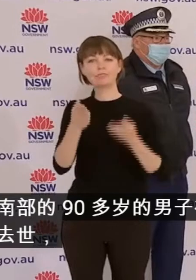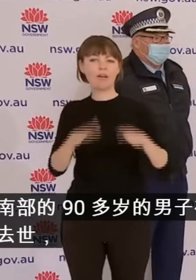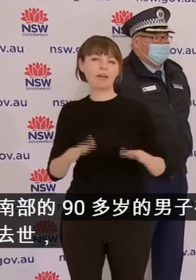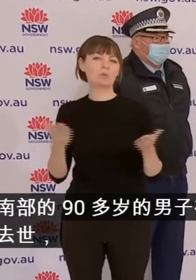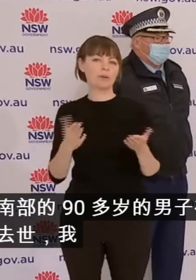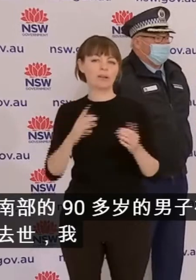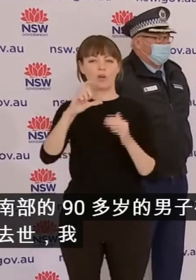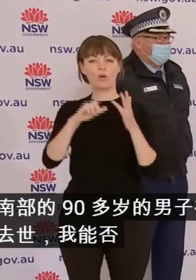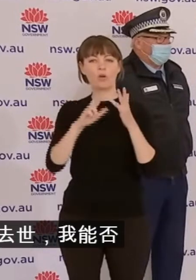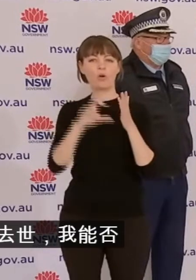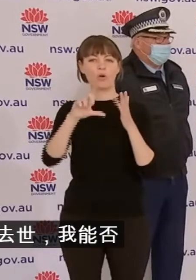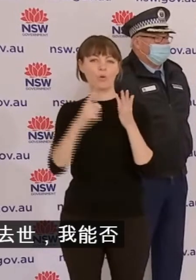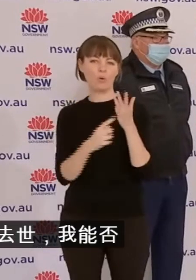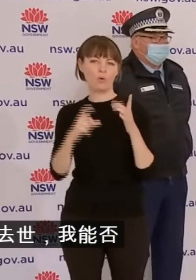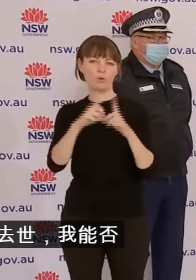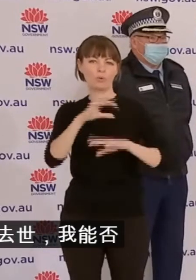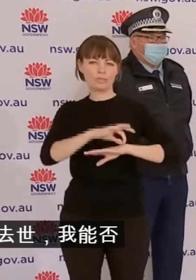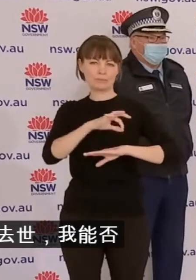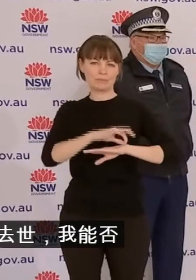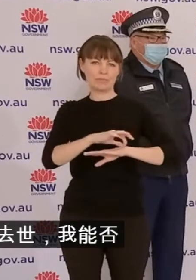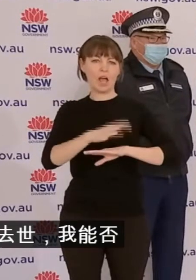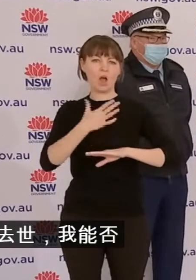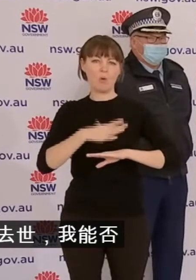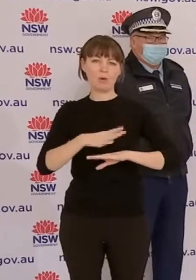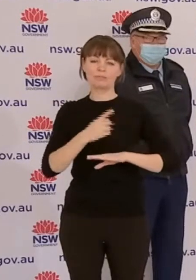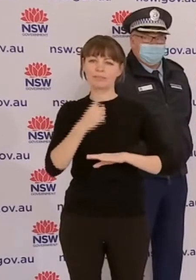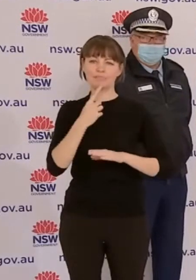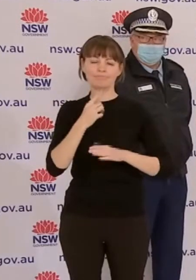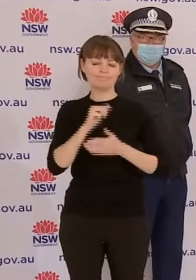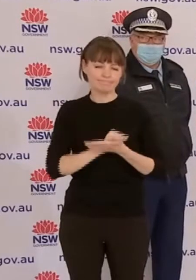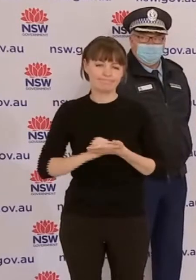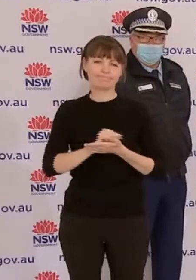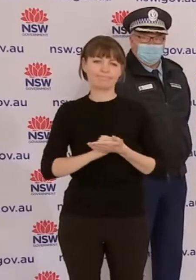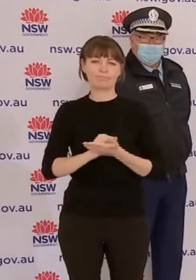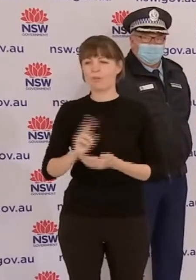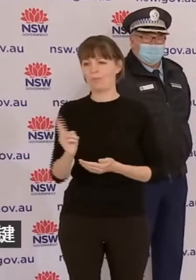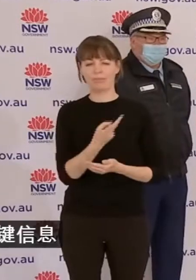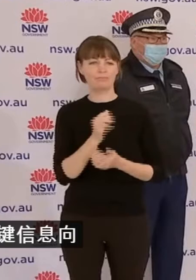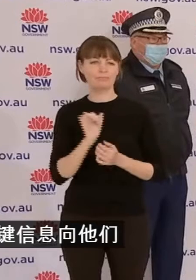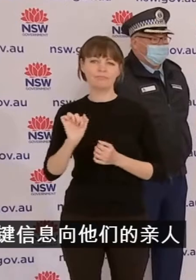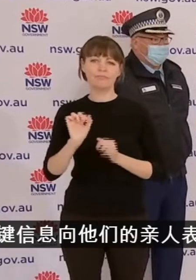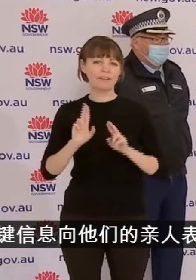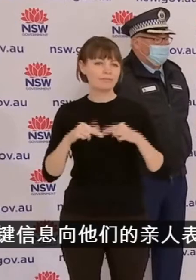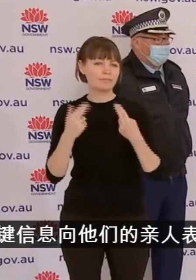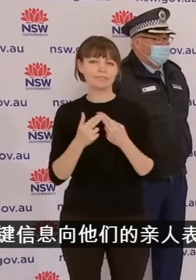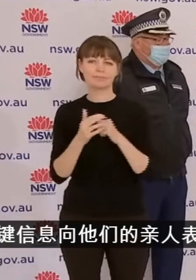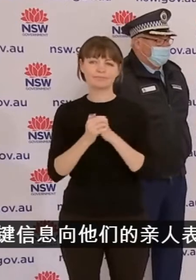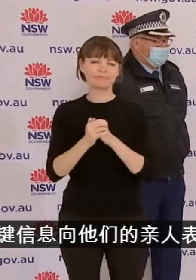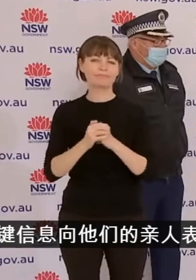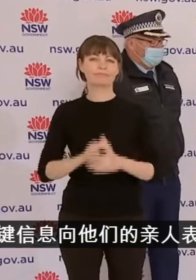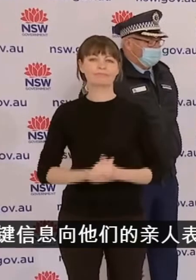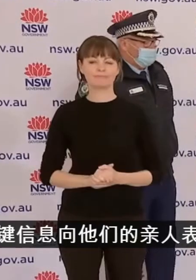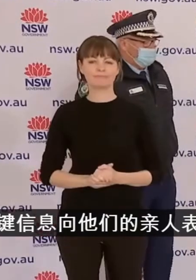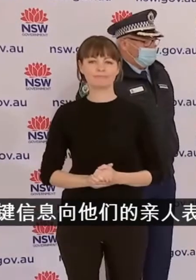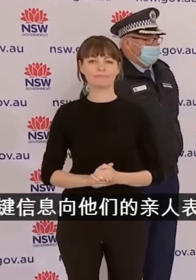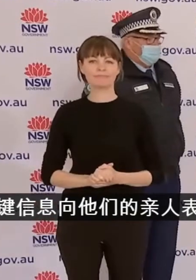And can I just pass on my sincere condolences and sympathies to their loved ones. In terms of the key messages for